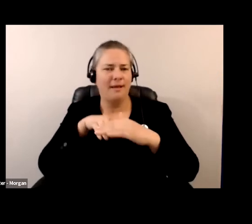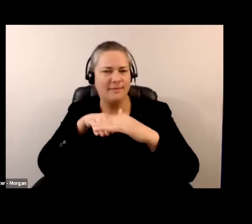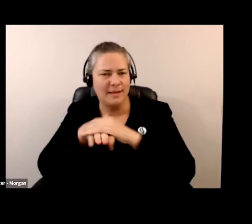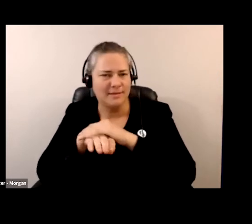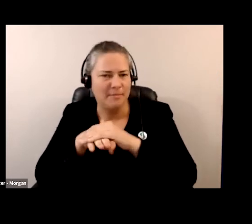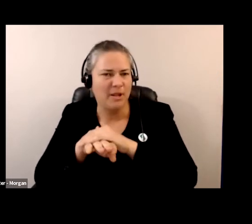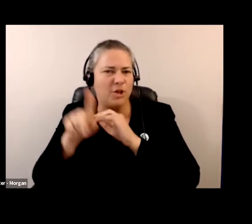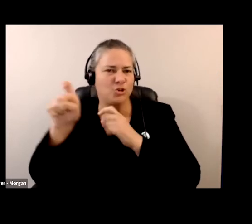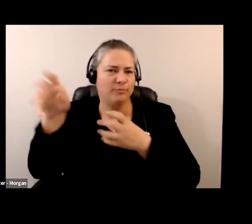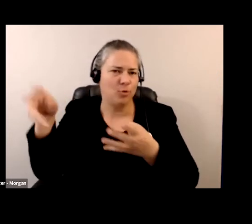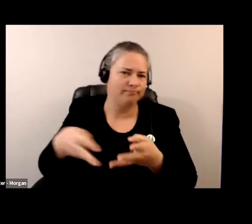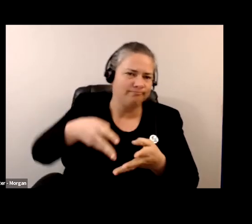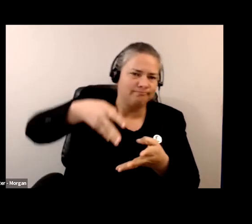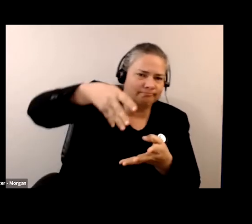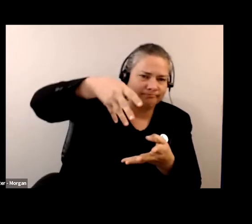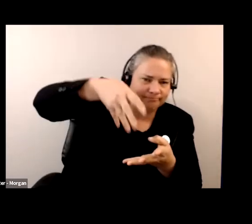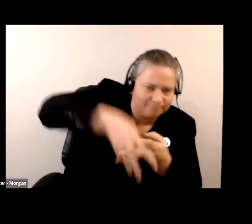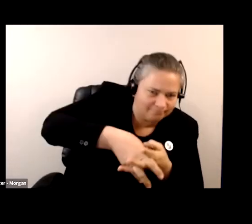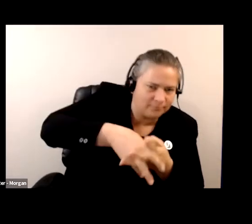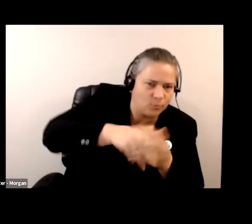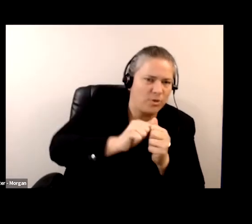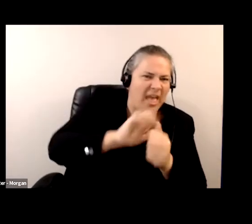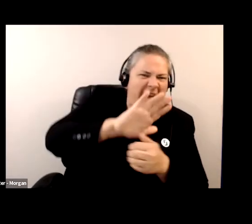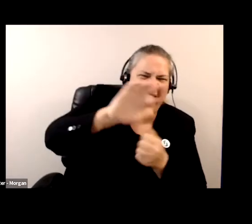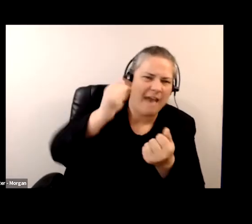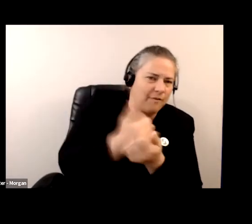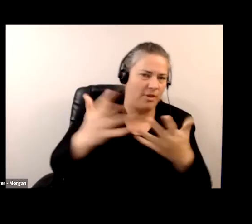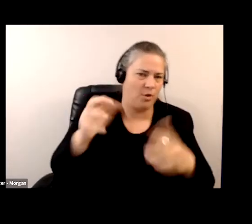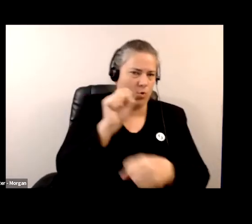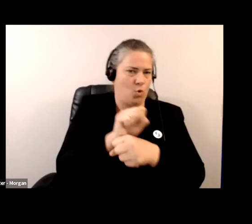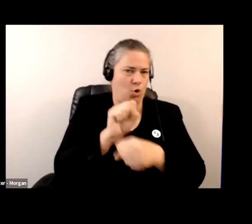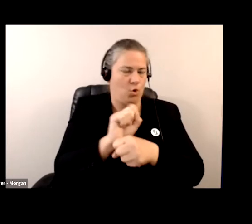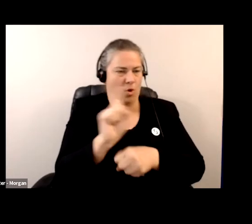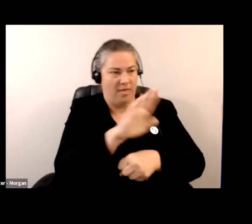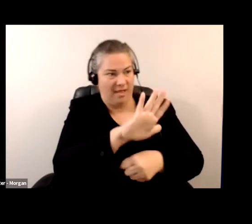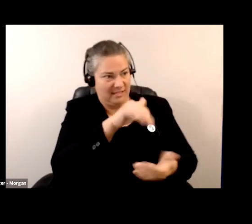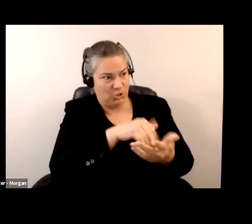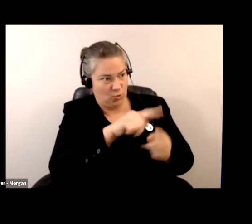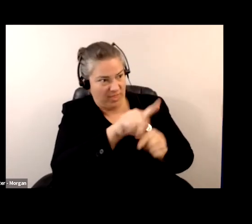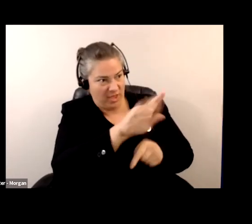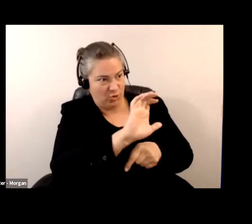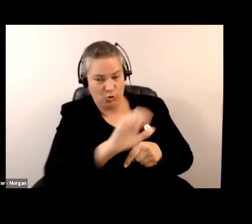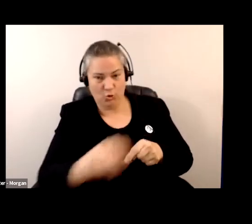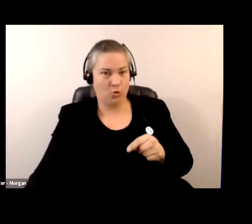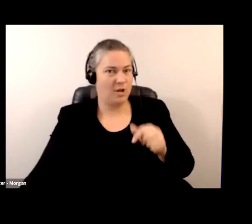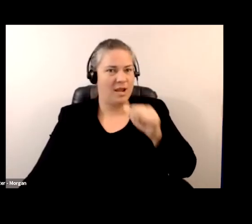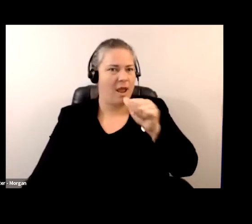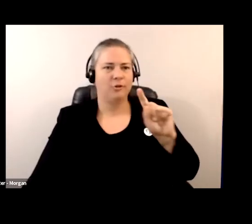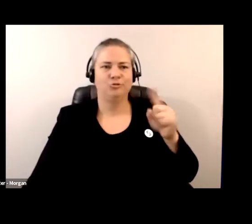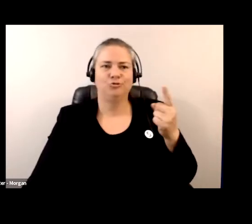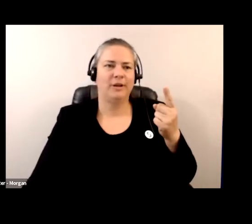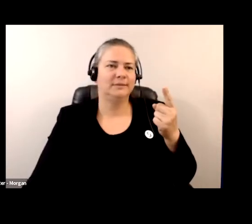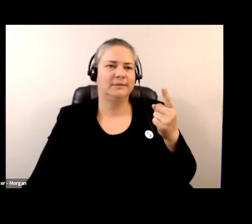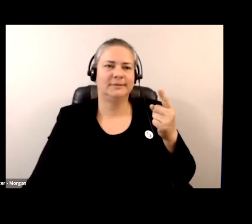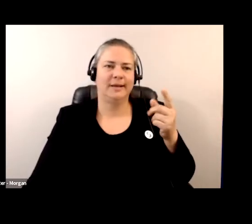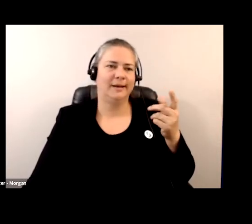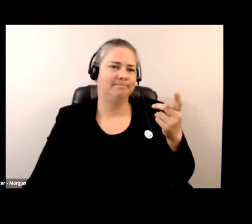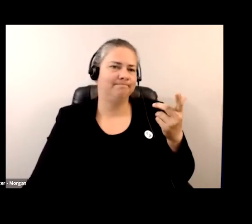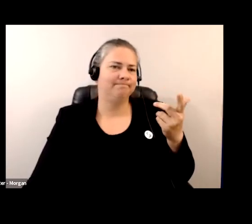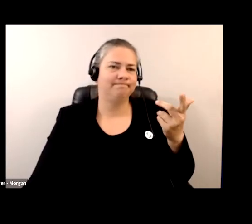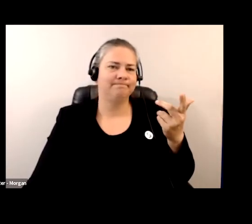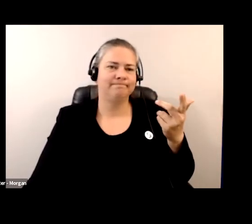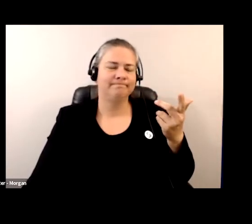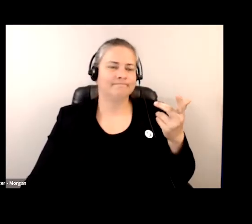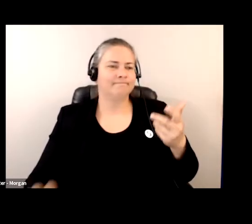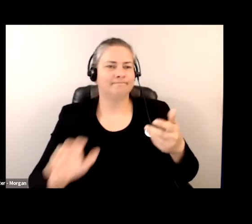in all of the work that the center does, not just about collecting, data about